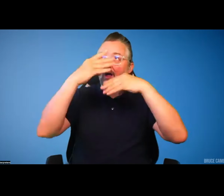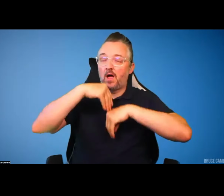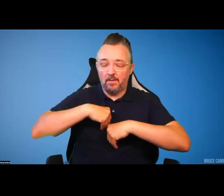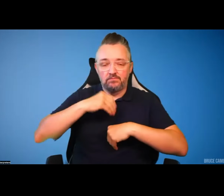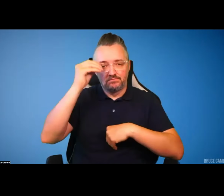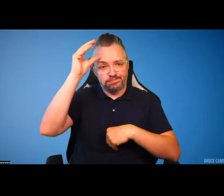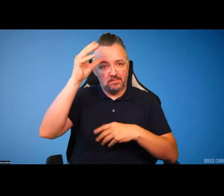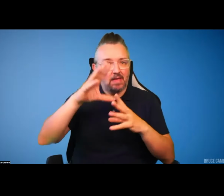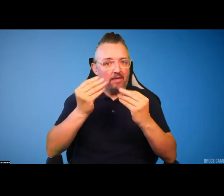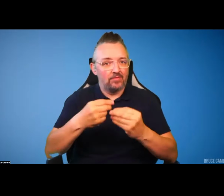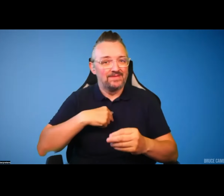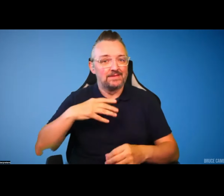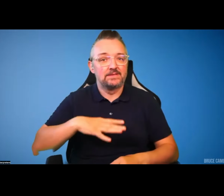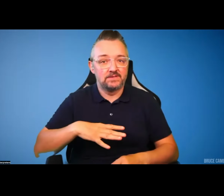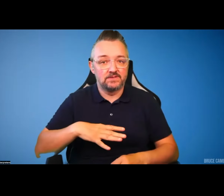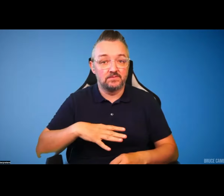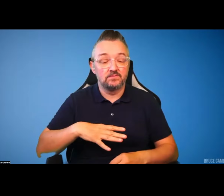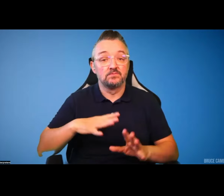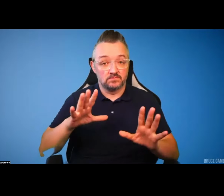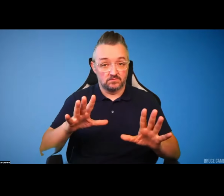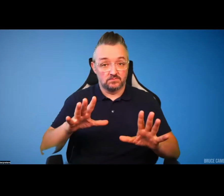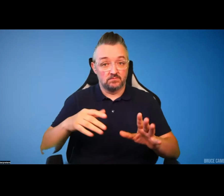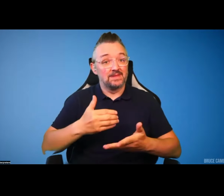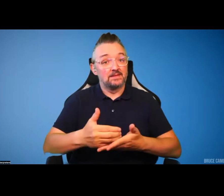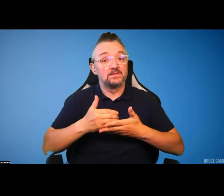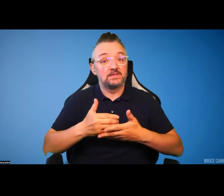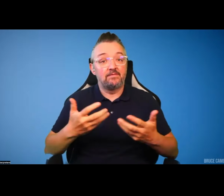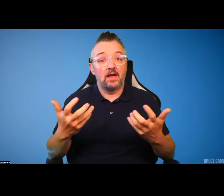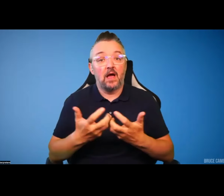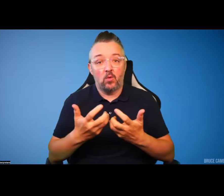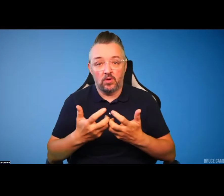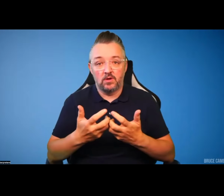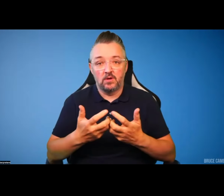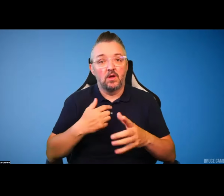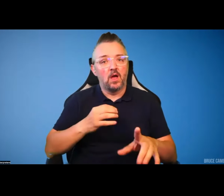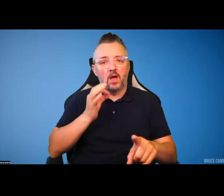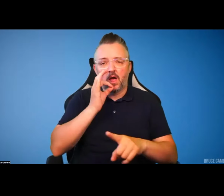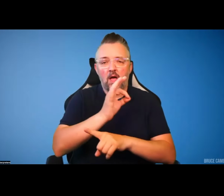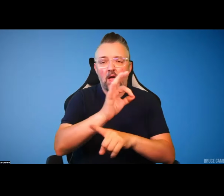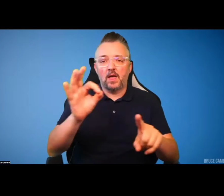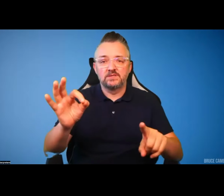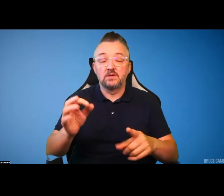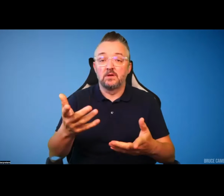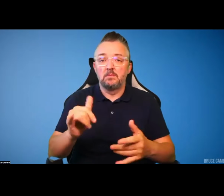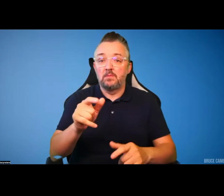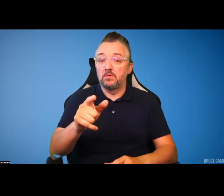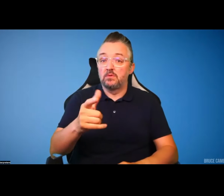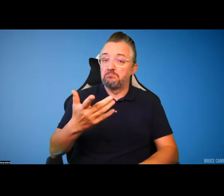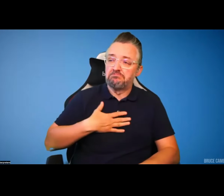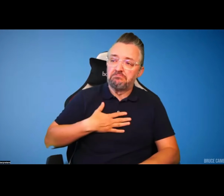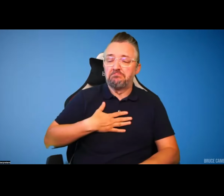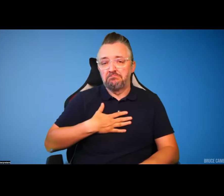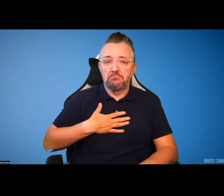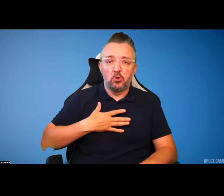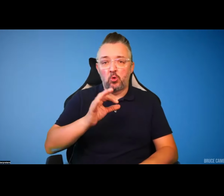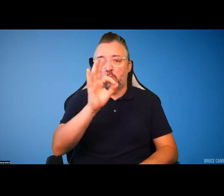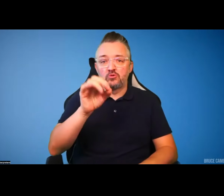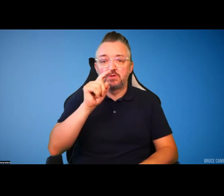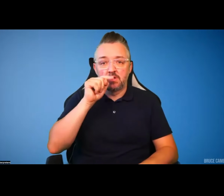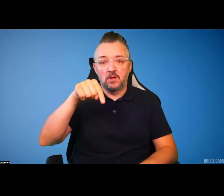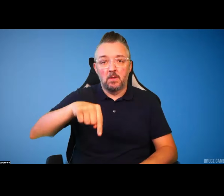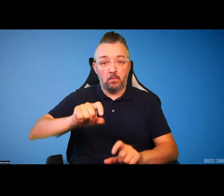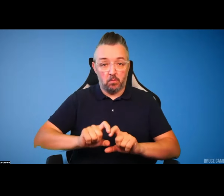possible. So in order to keep ourselves safe, we'll ask that if you have a question to ask, at the bottom of your screen there, you should